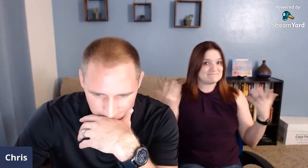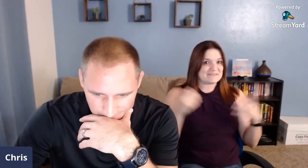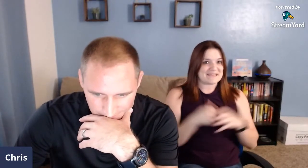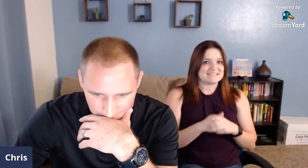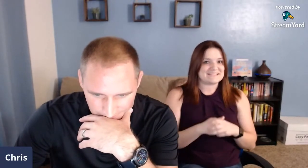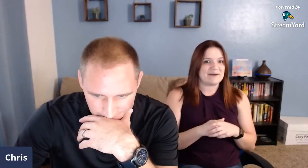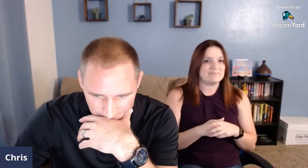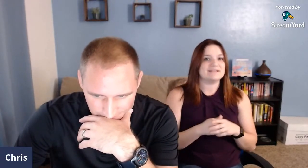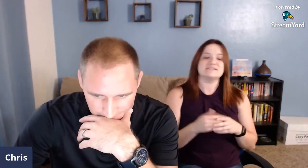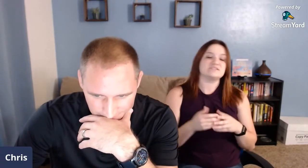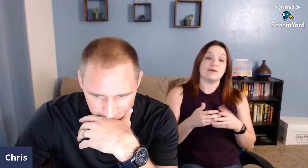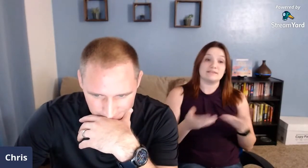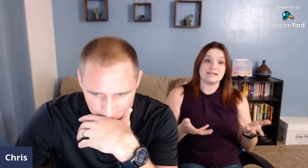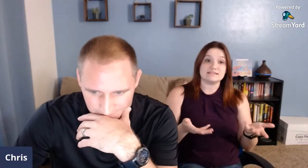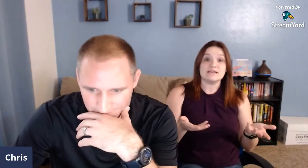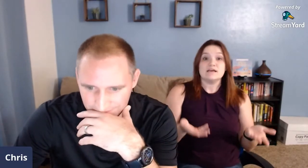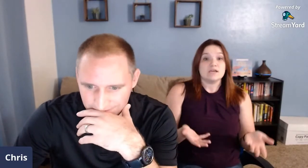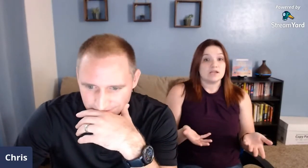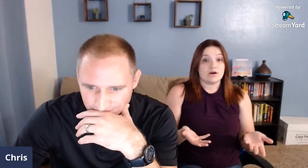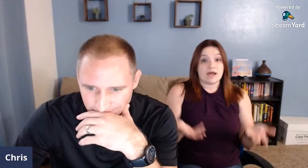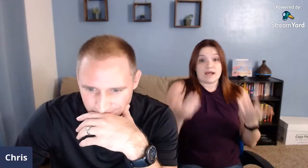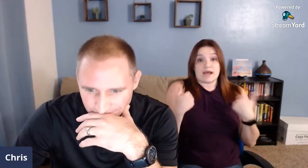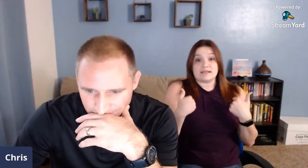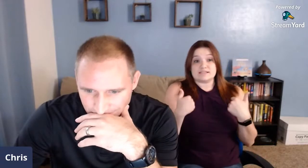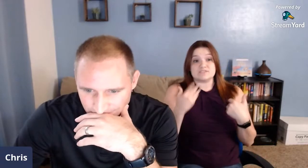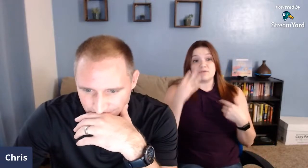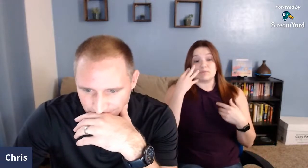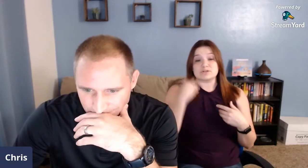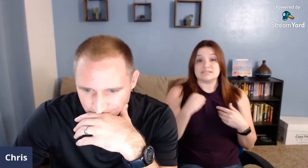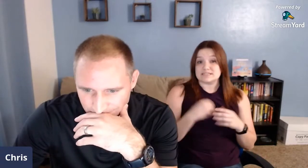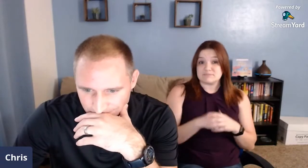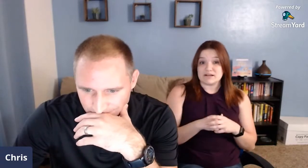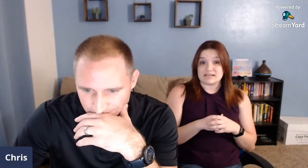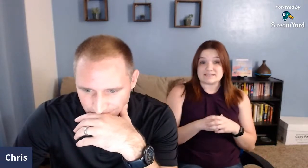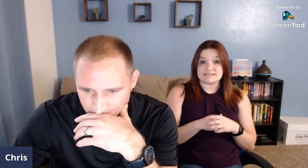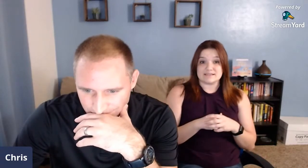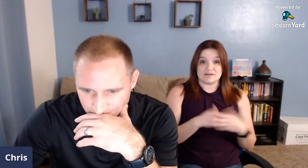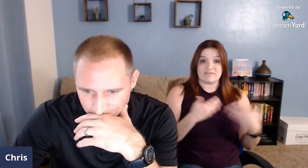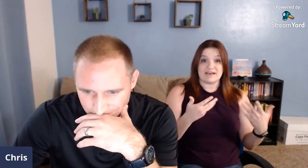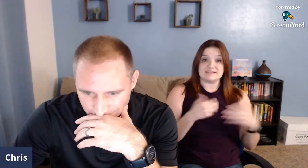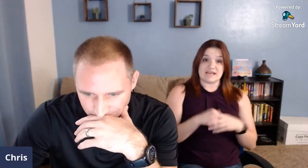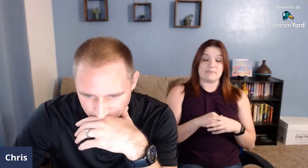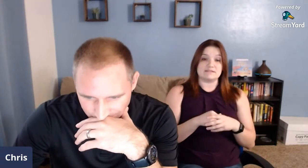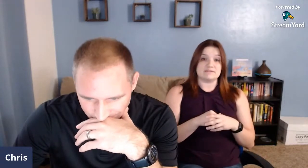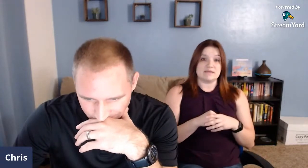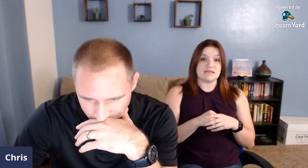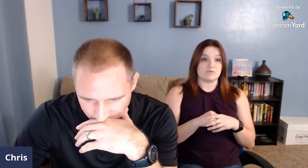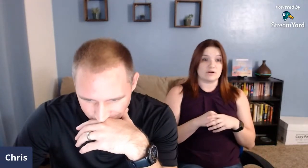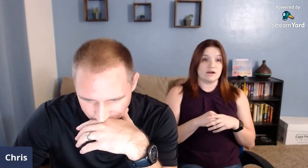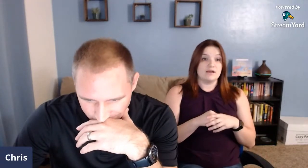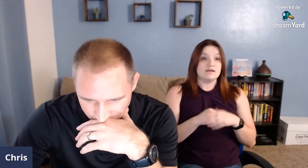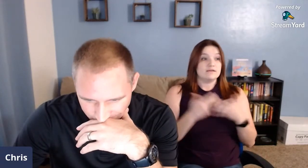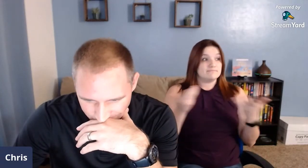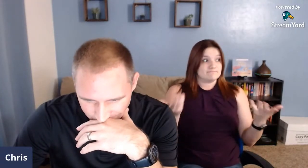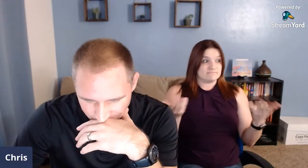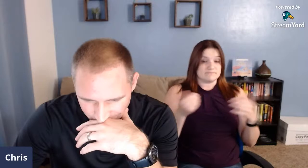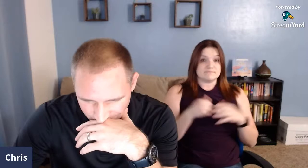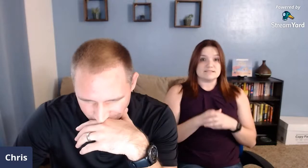because things happen, and things, you know, and this is from personal experience. You know, I've had this happen to me